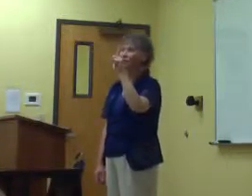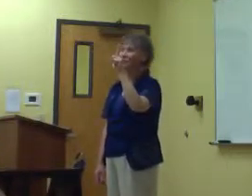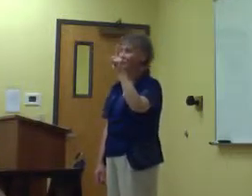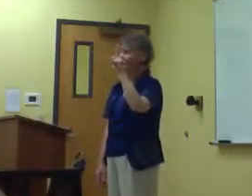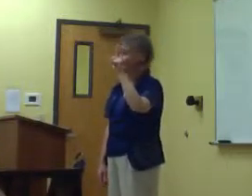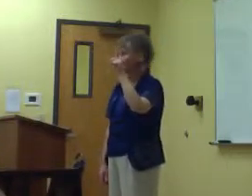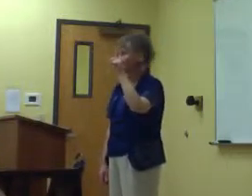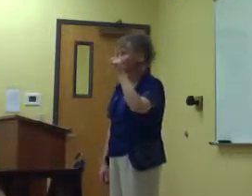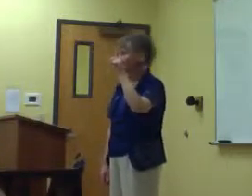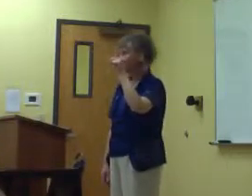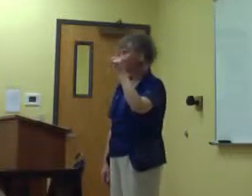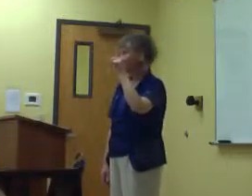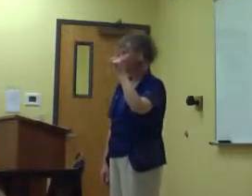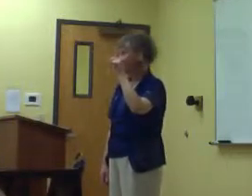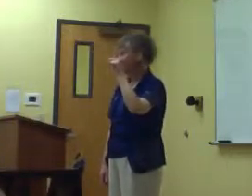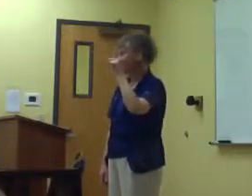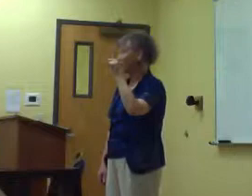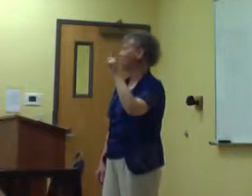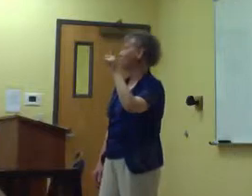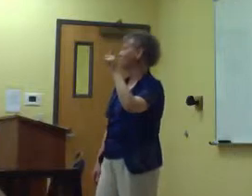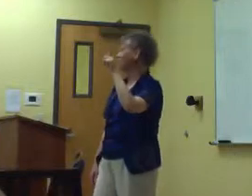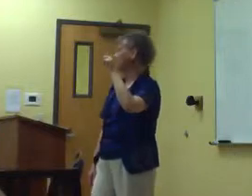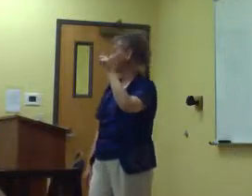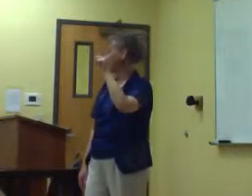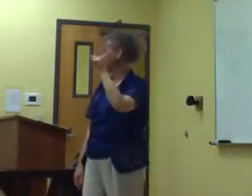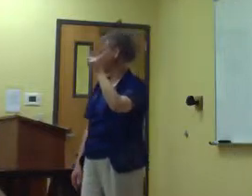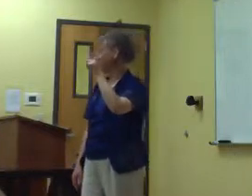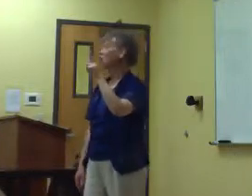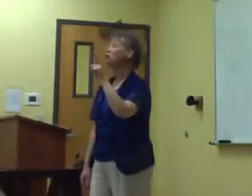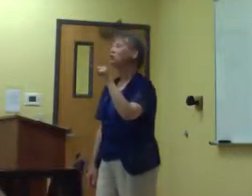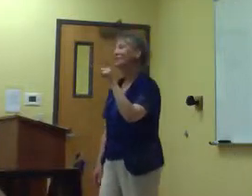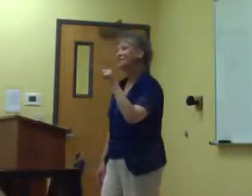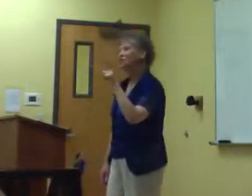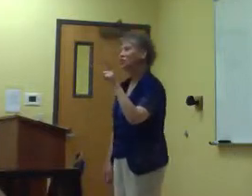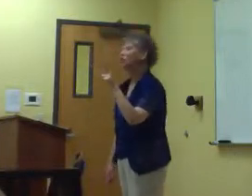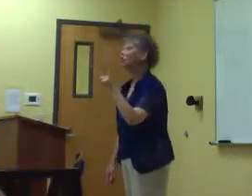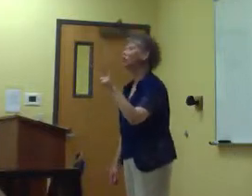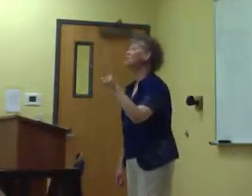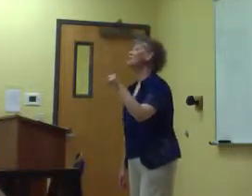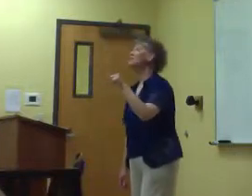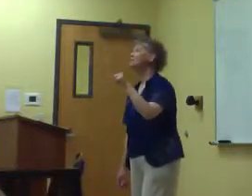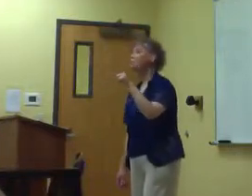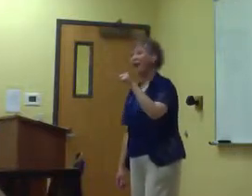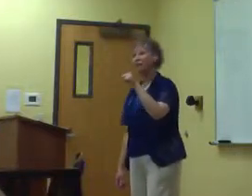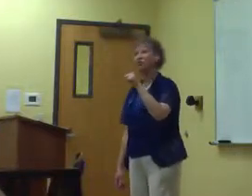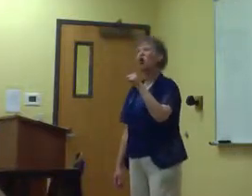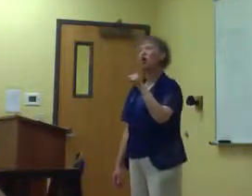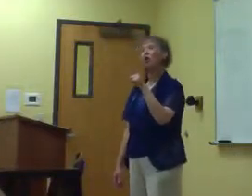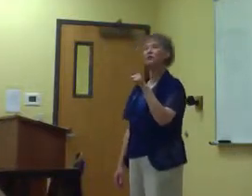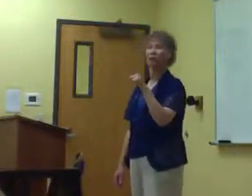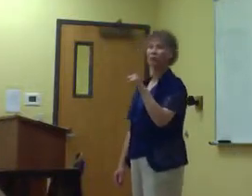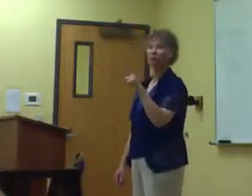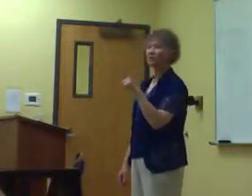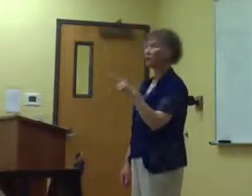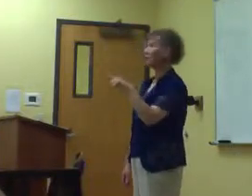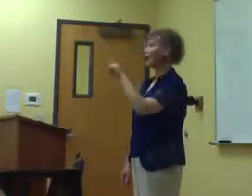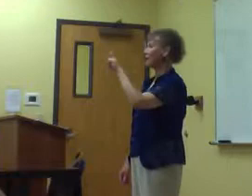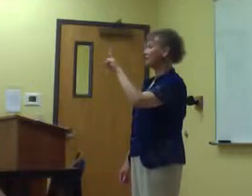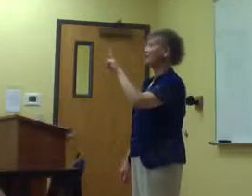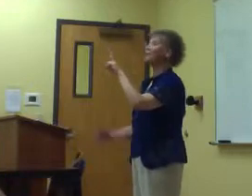21. Right? So 21. 22 is bounced. All doubles are bounced except for